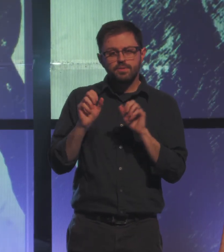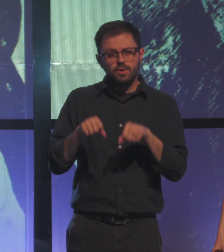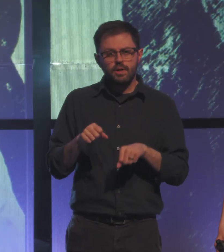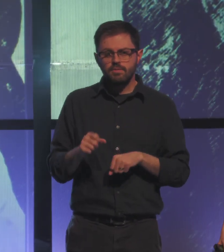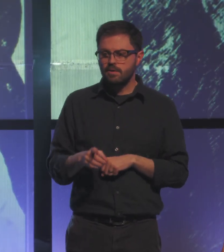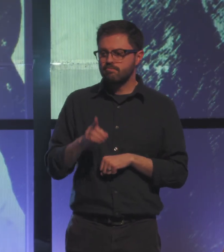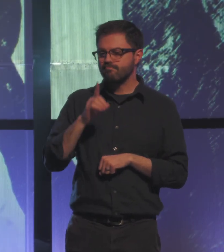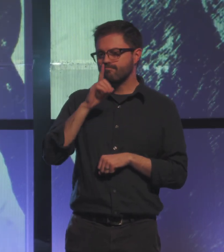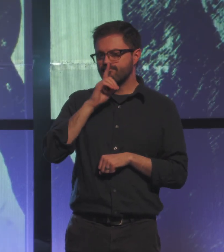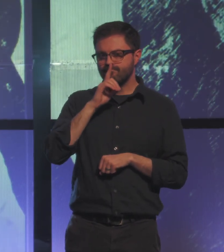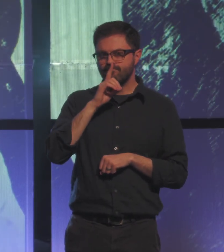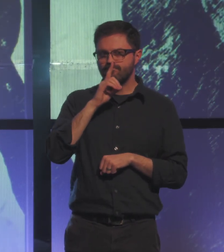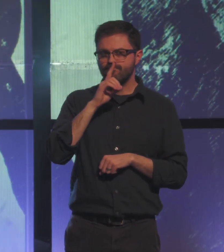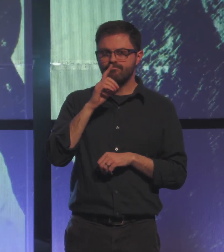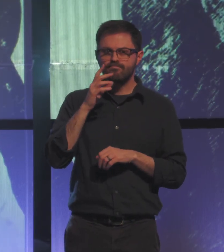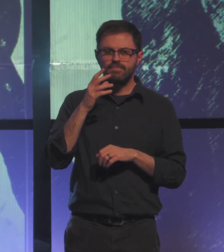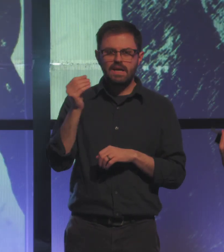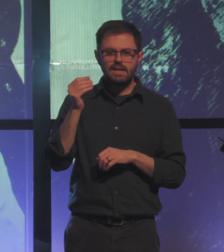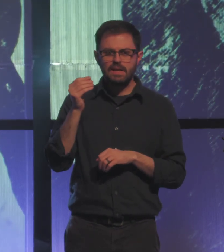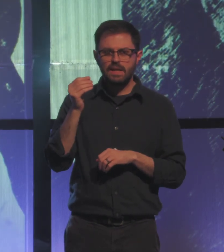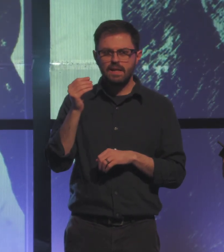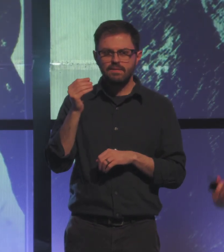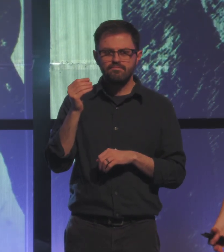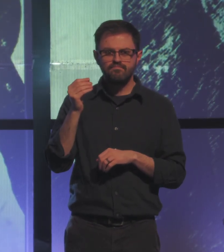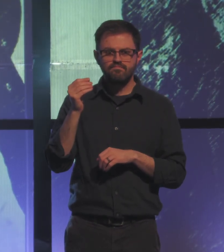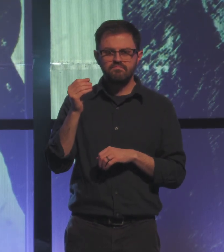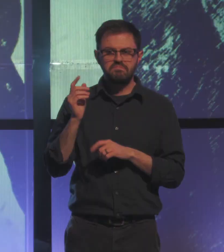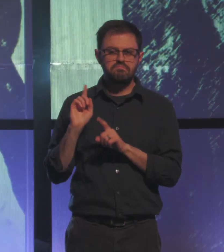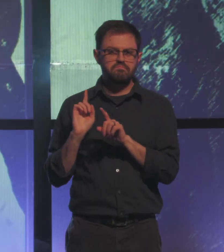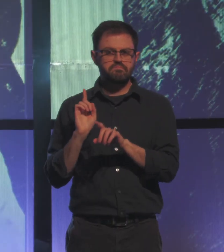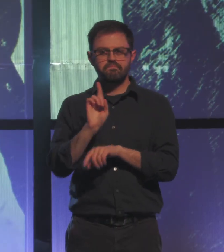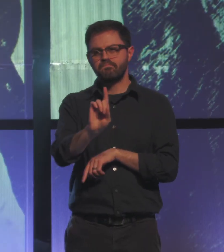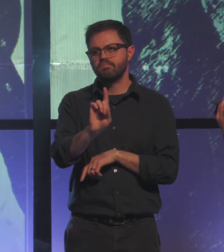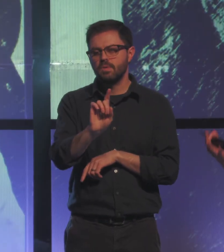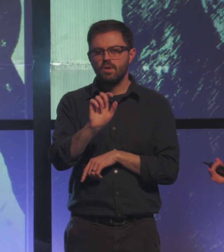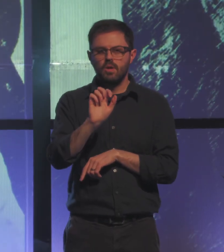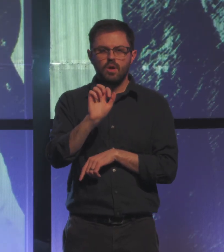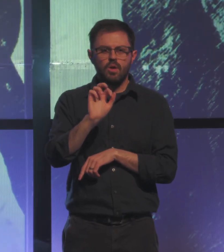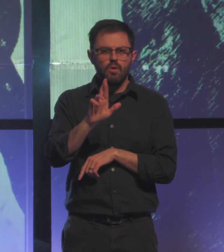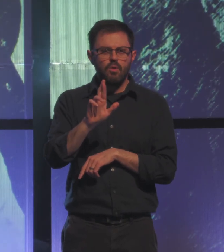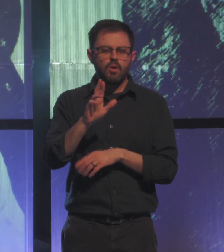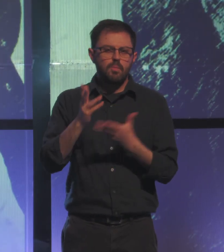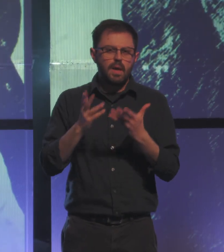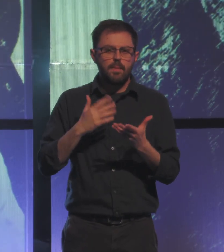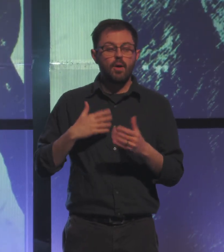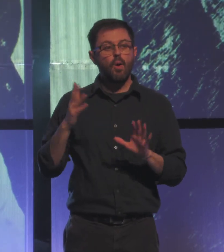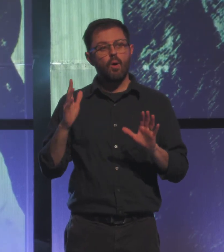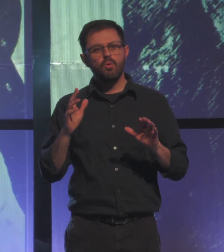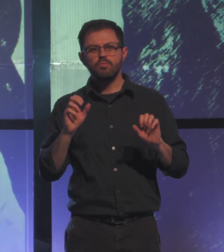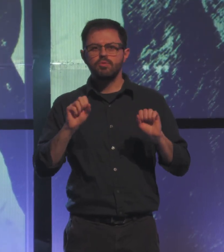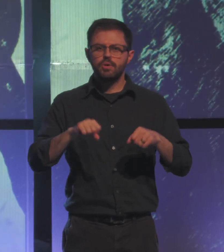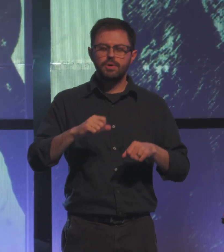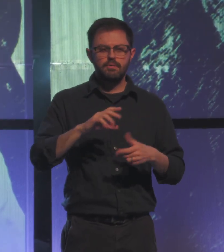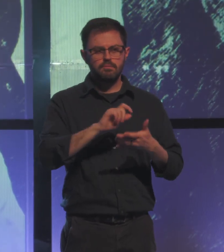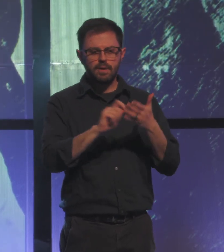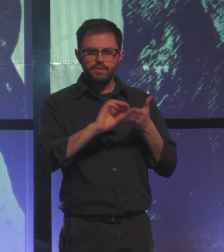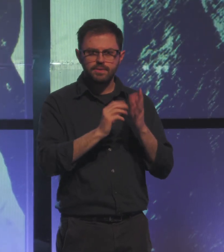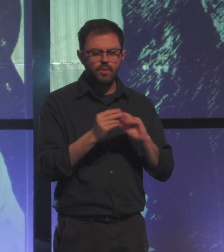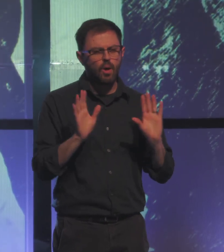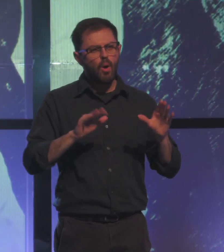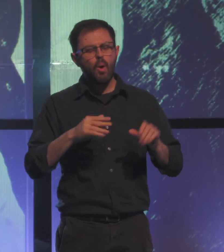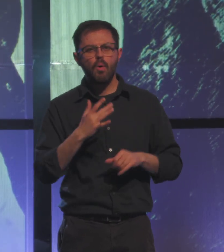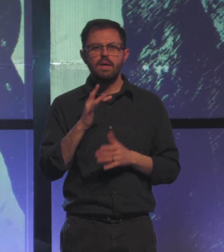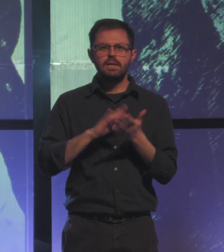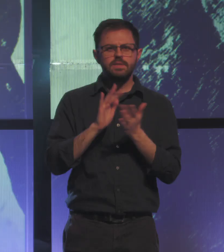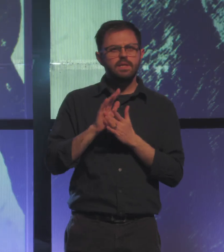by and just, there could have been a totally different story of like Jesus sensed there was a man and he was healed. But he doesn't do that, because it